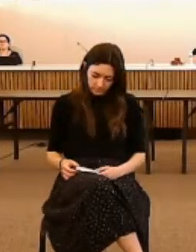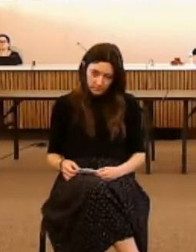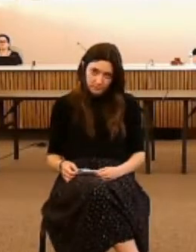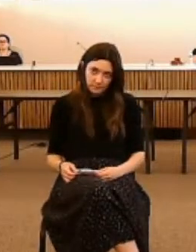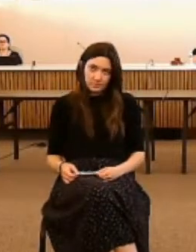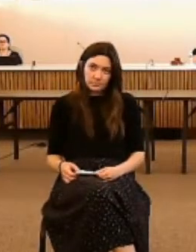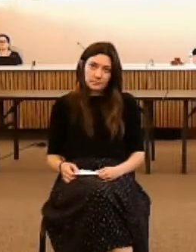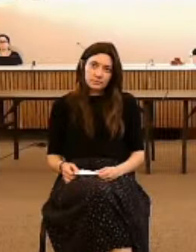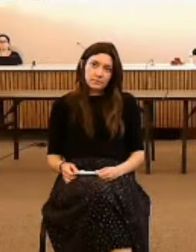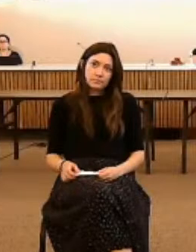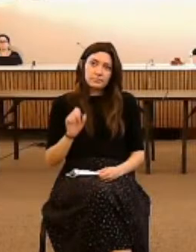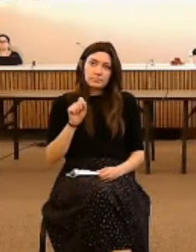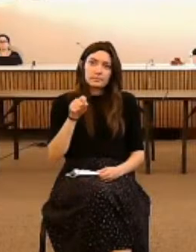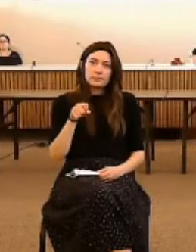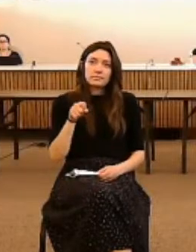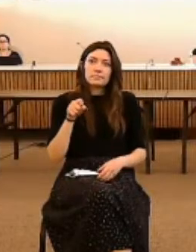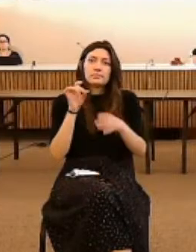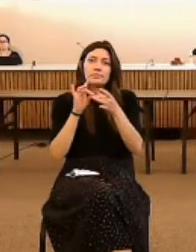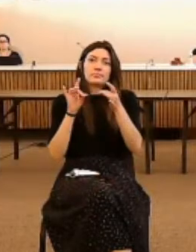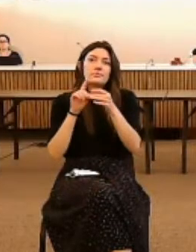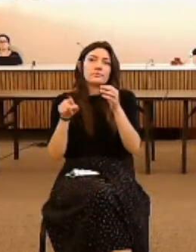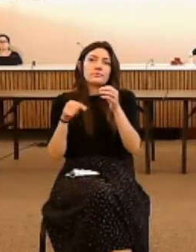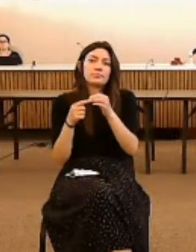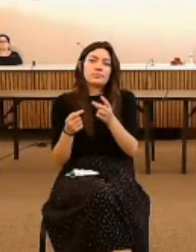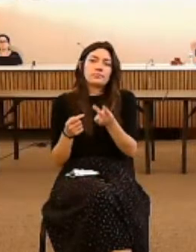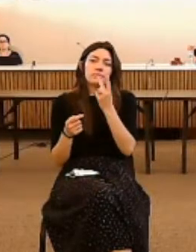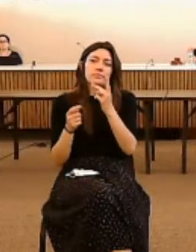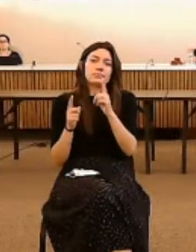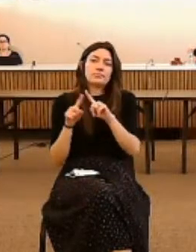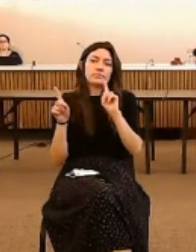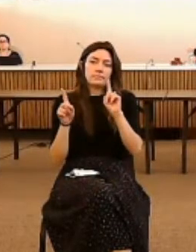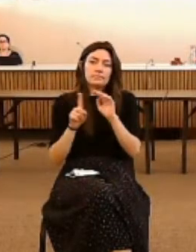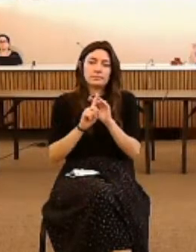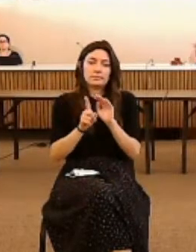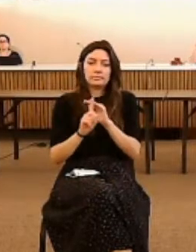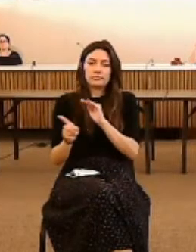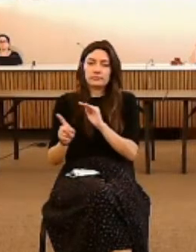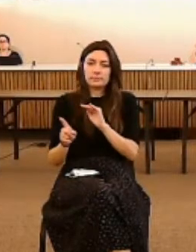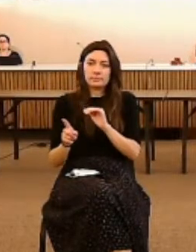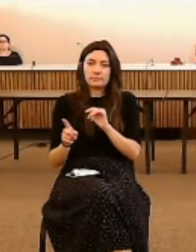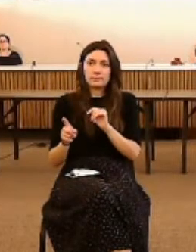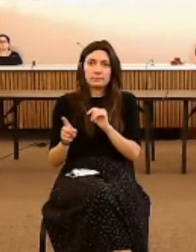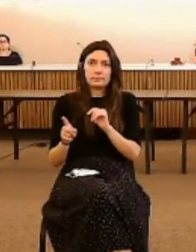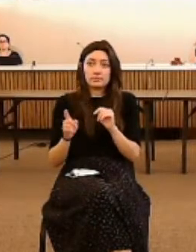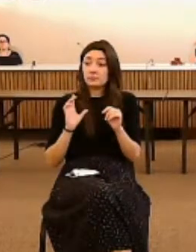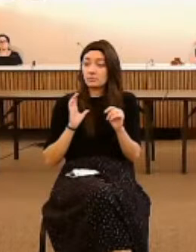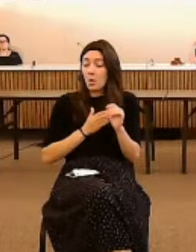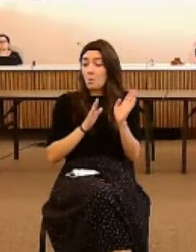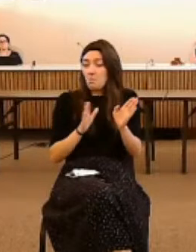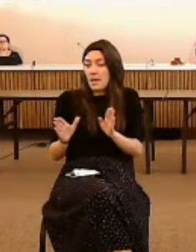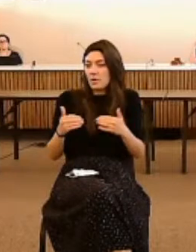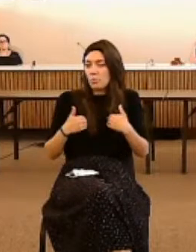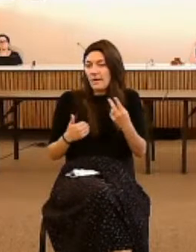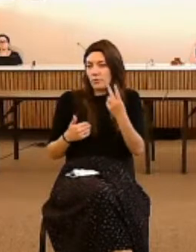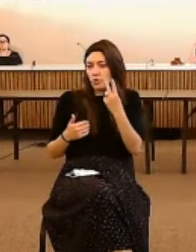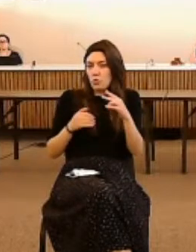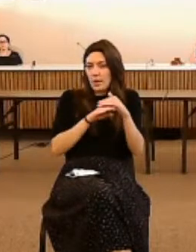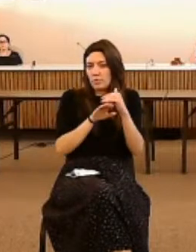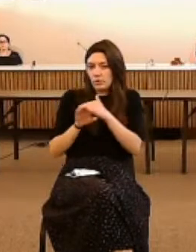Yeah, just to mention about the 2 different exit, it really is it's our plan to have the 2 different